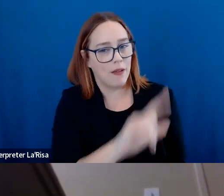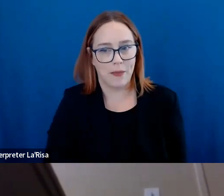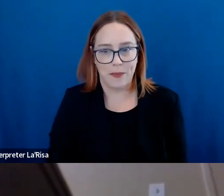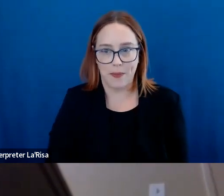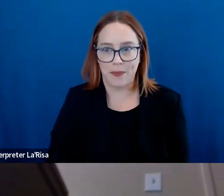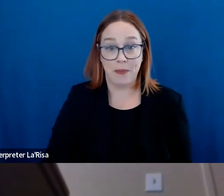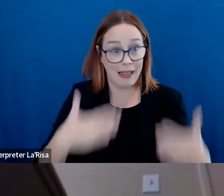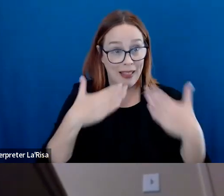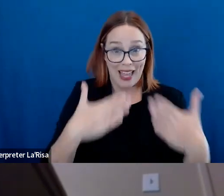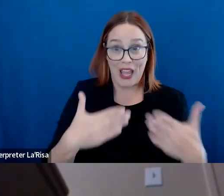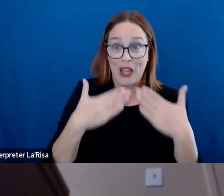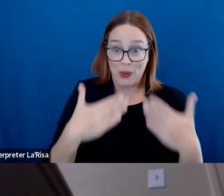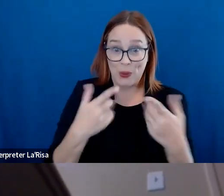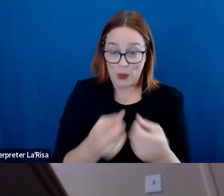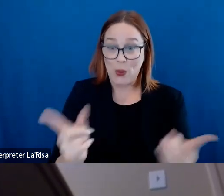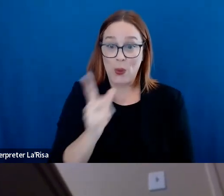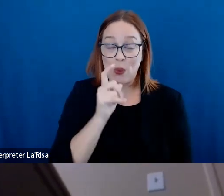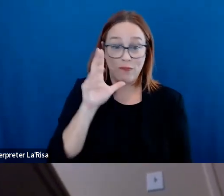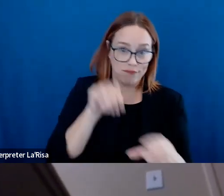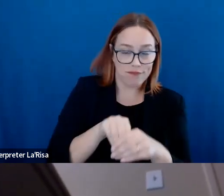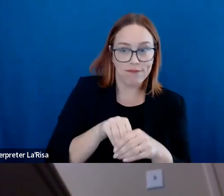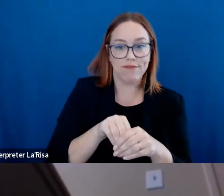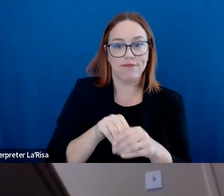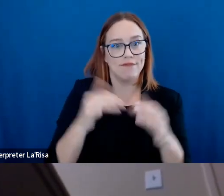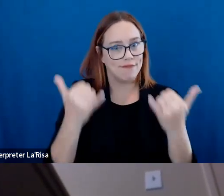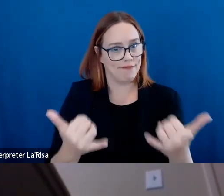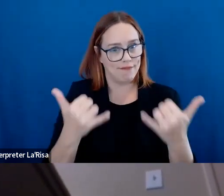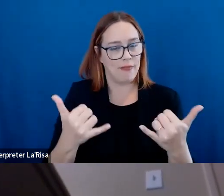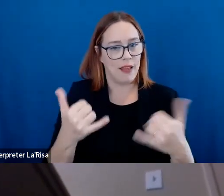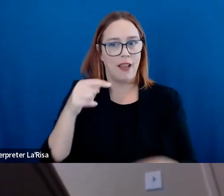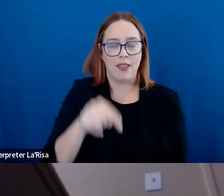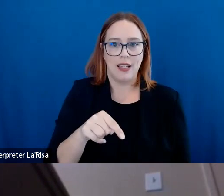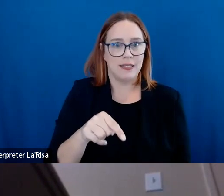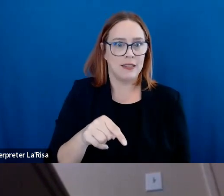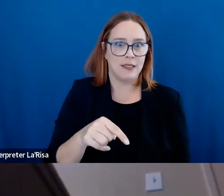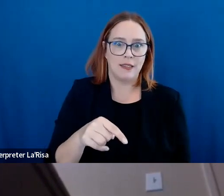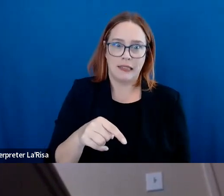Thank you for participating in this well-needed